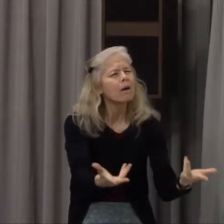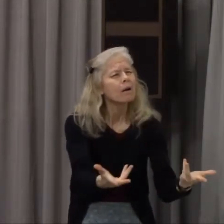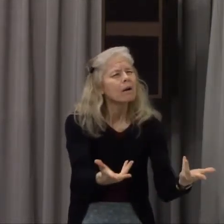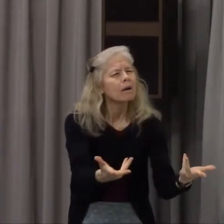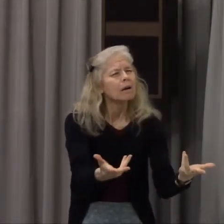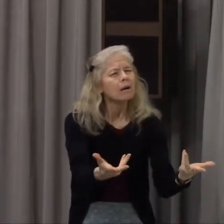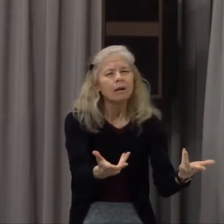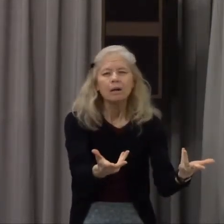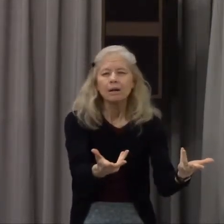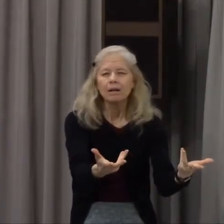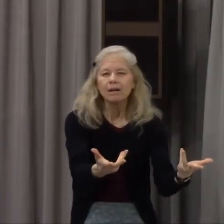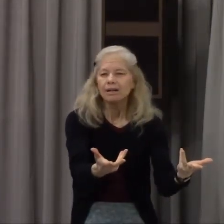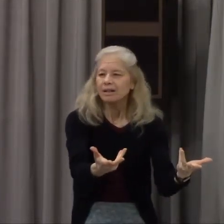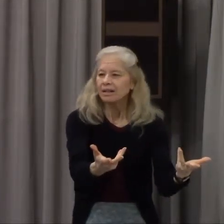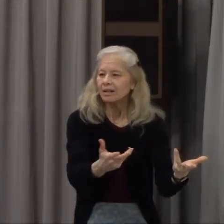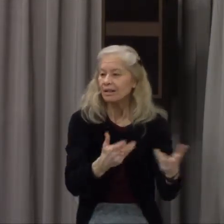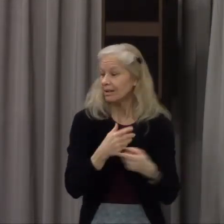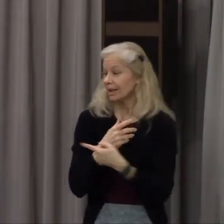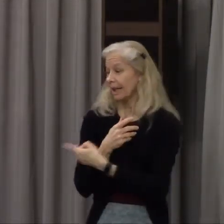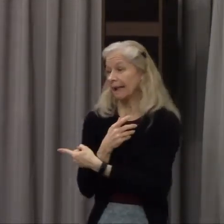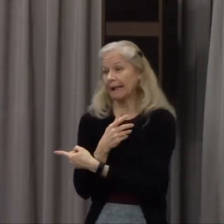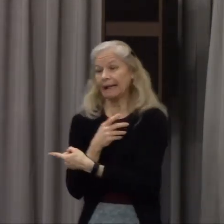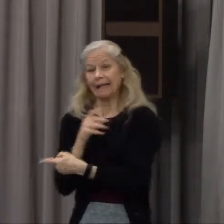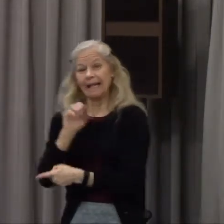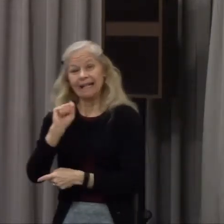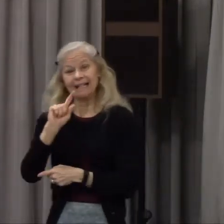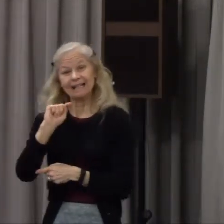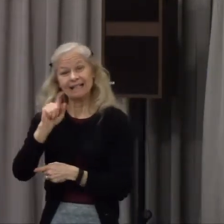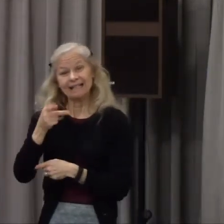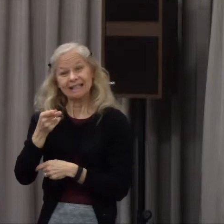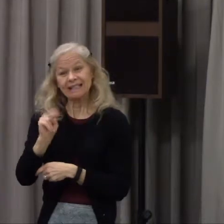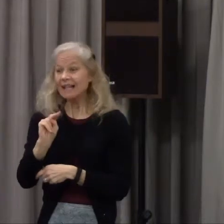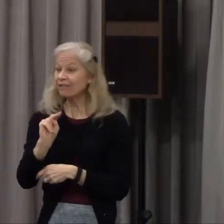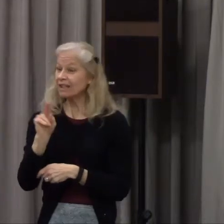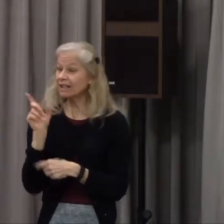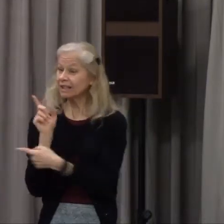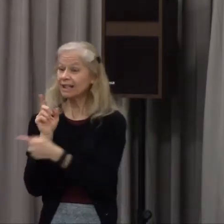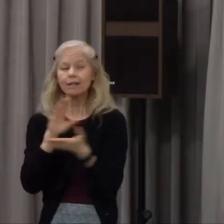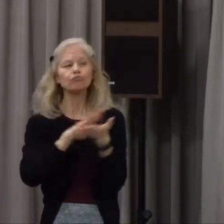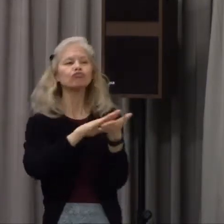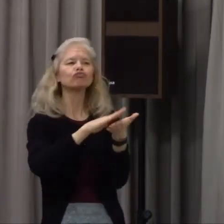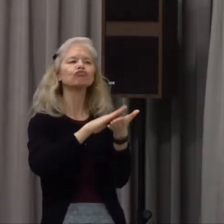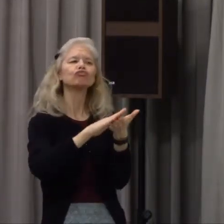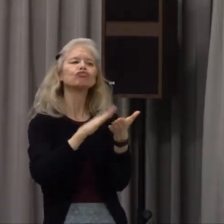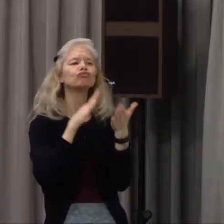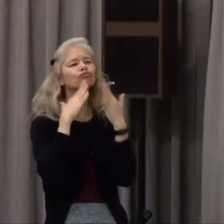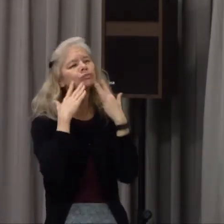Matthew 23:33. That wasn't very diplomatic. Sometimes you are called to throw diplomacy out the window.